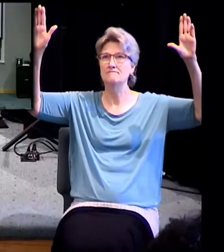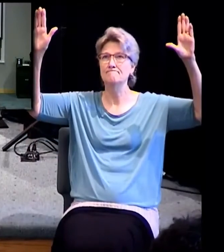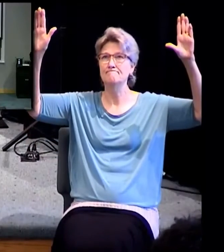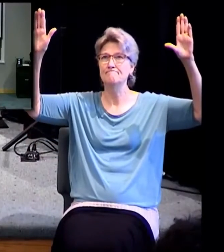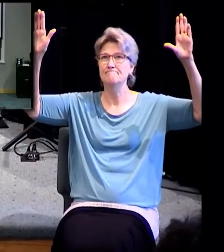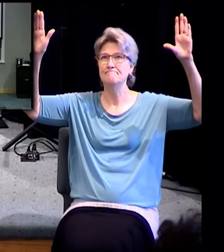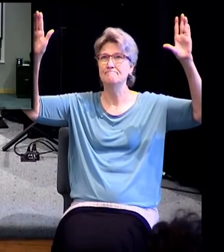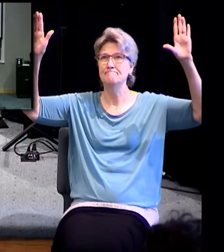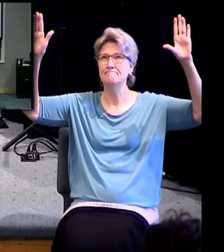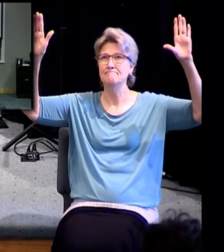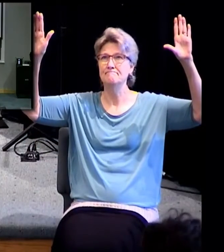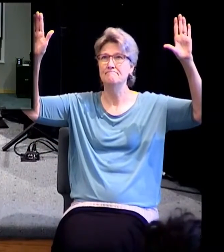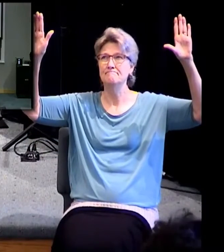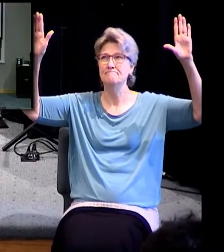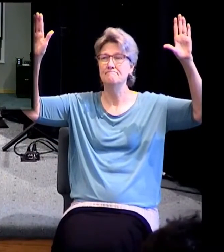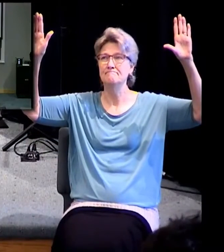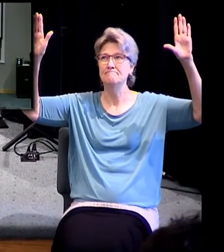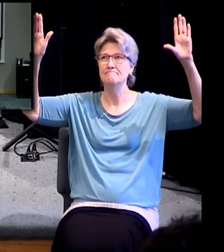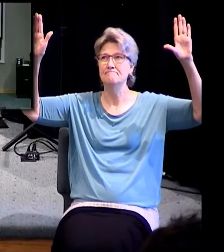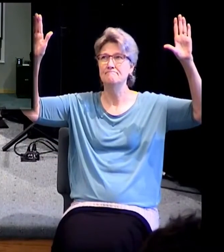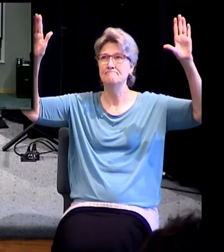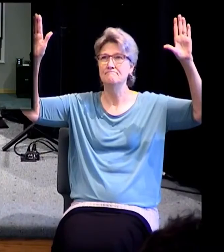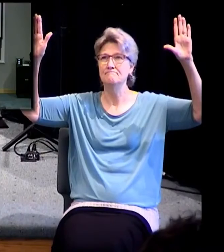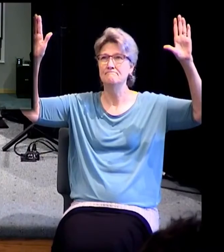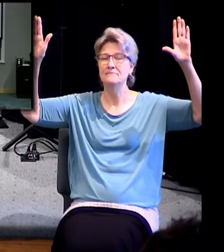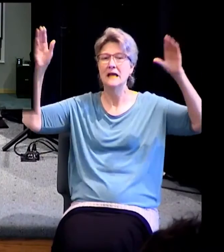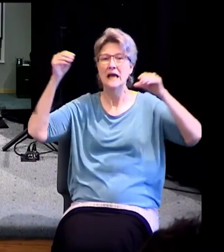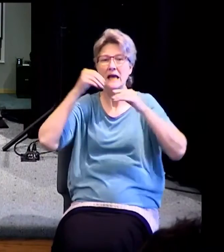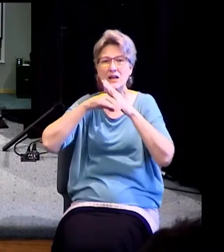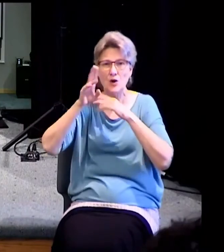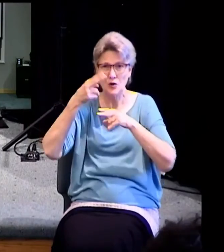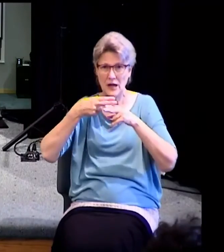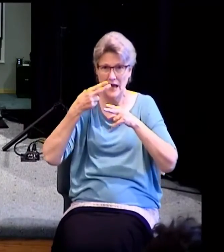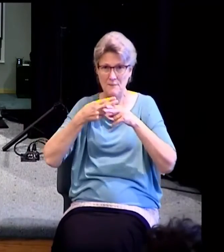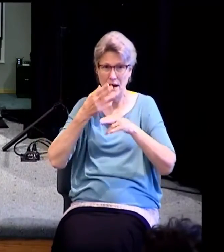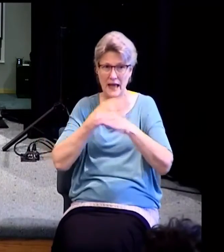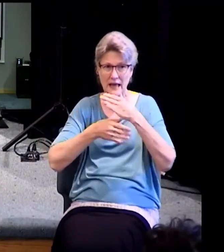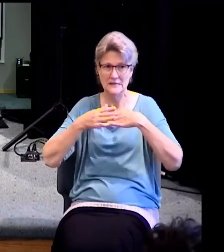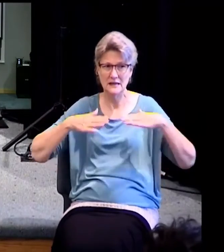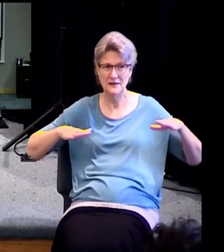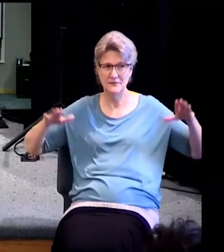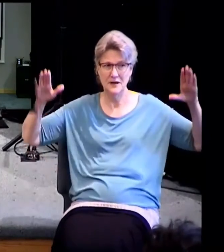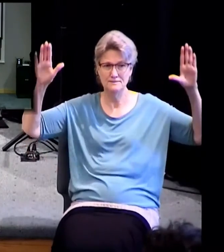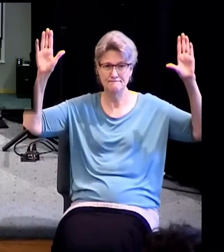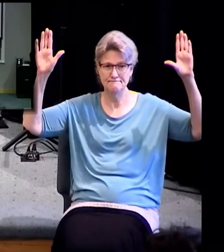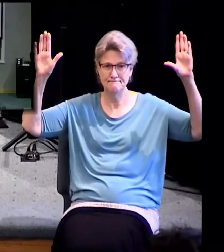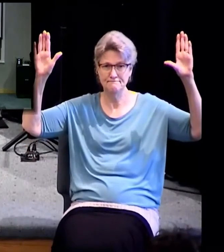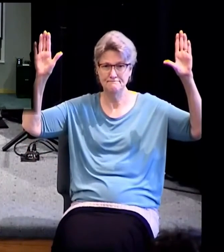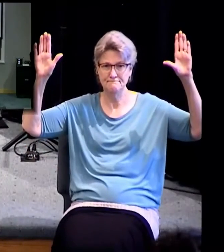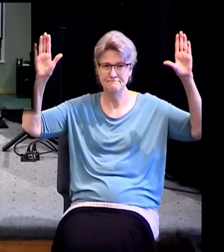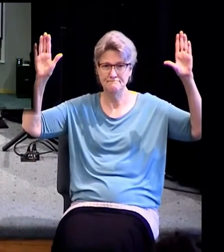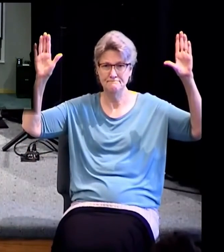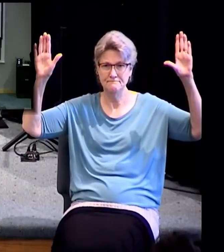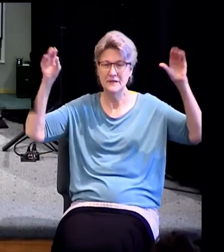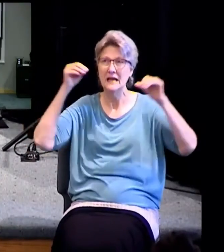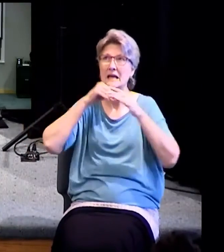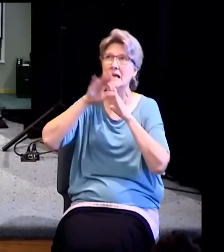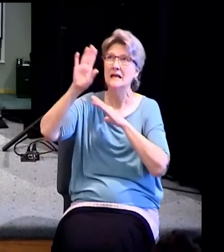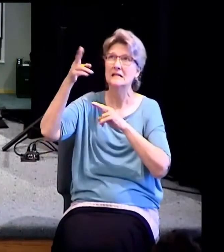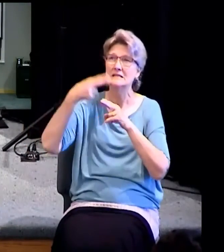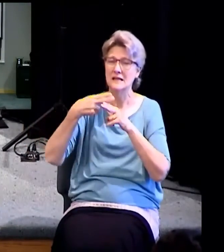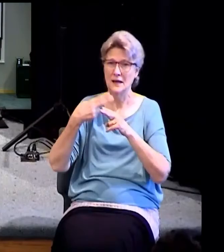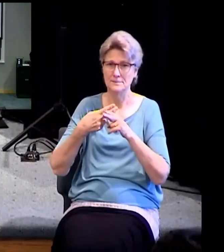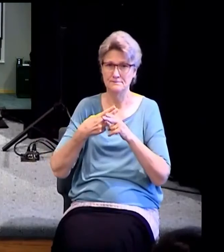his name? It's like this. I am lifting up my hands in his, oh